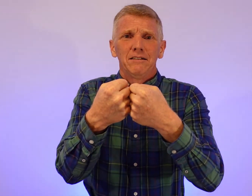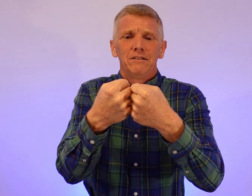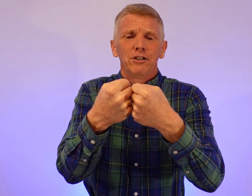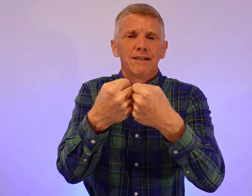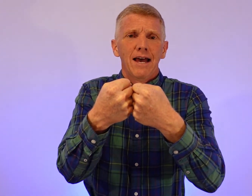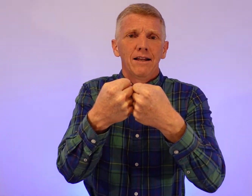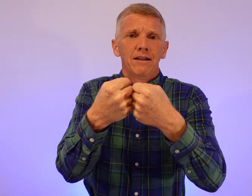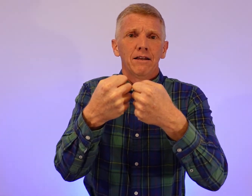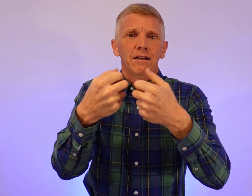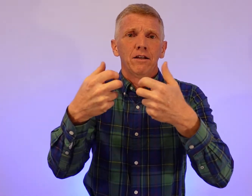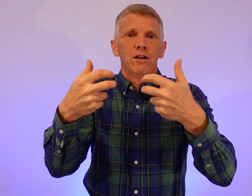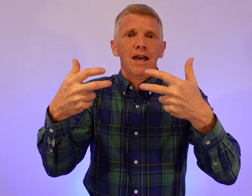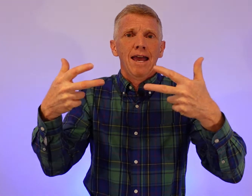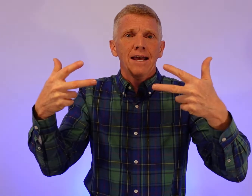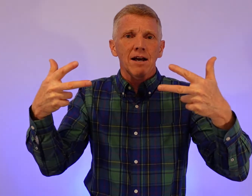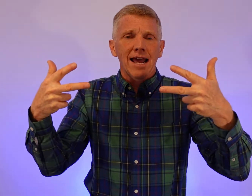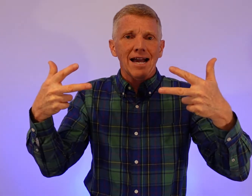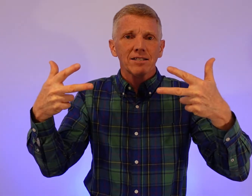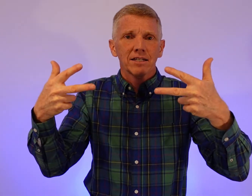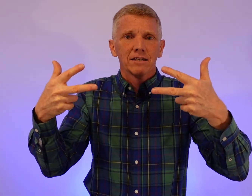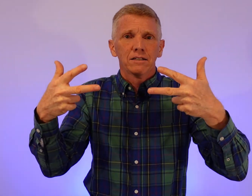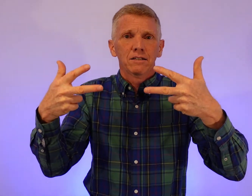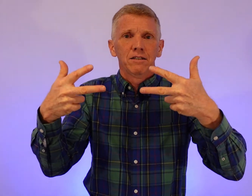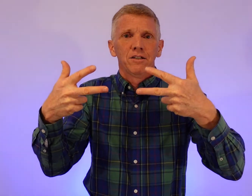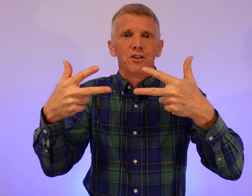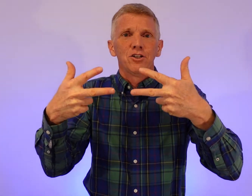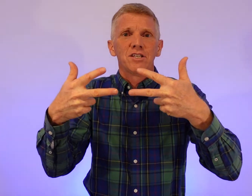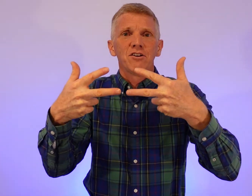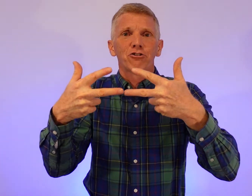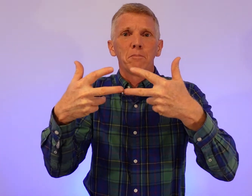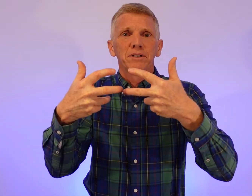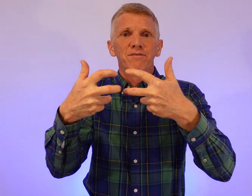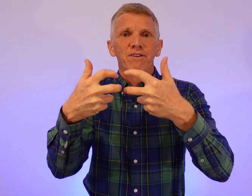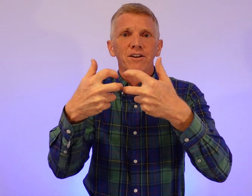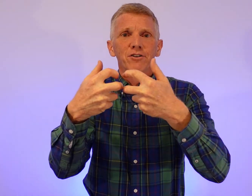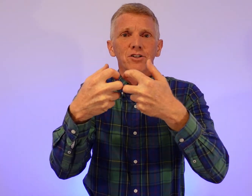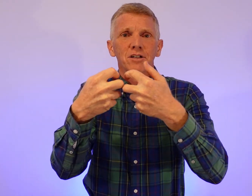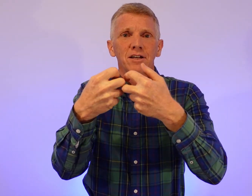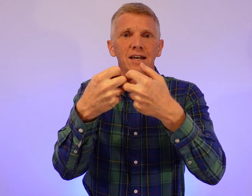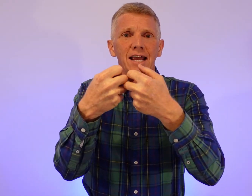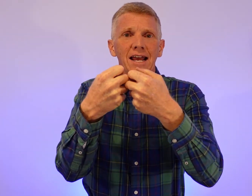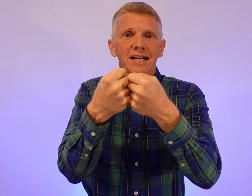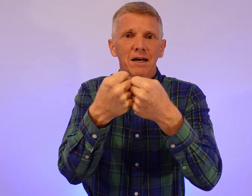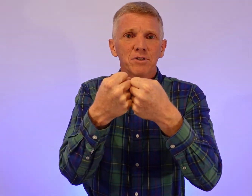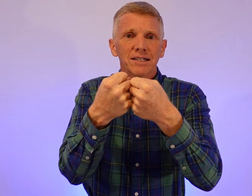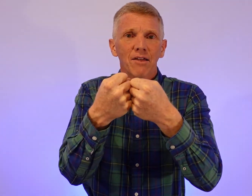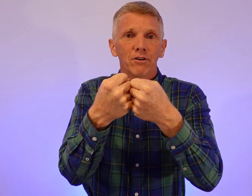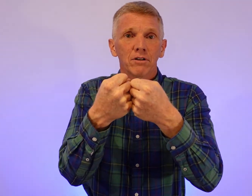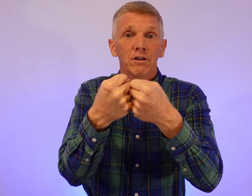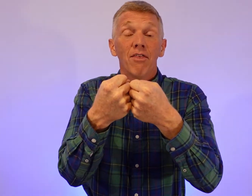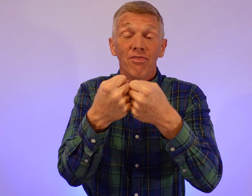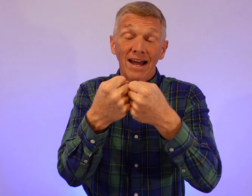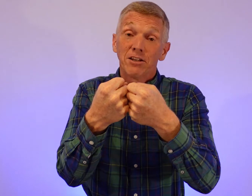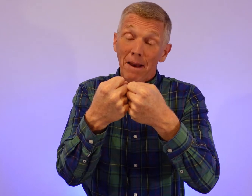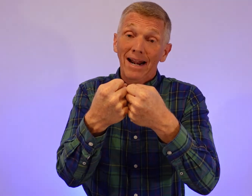Look at that. Head-on accident. You see the crumpling of fenders, and it comes together. That's a bad